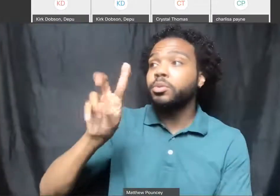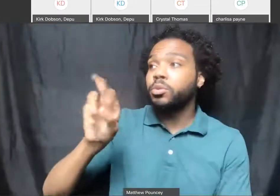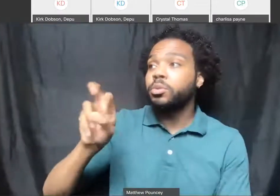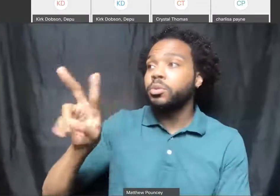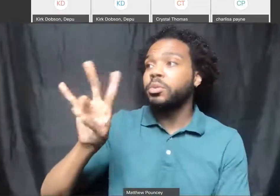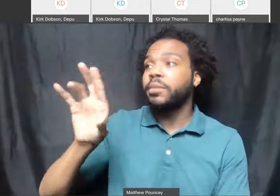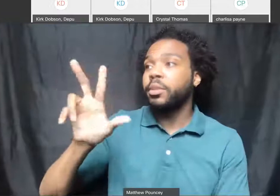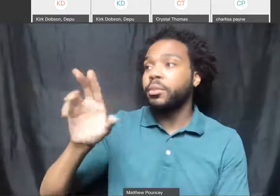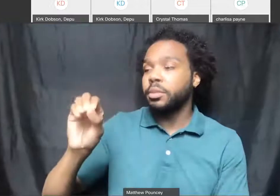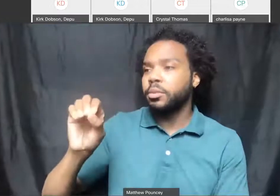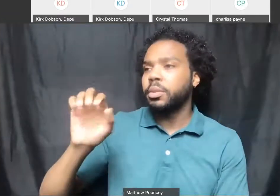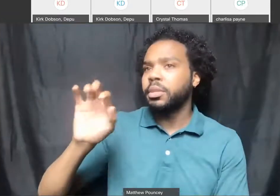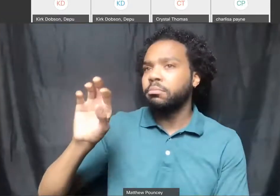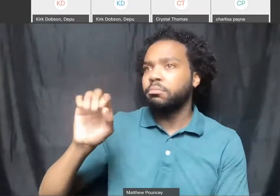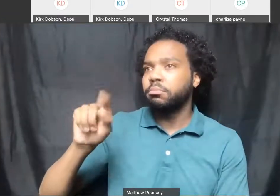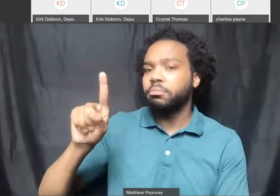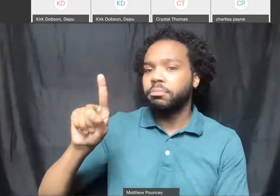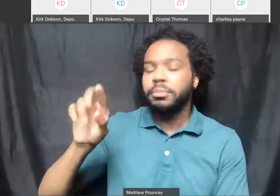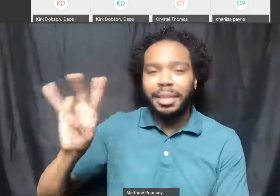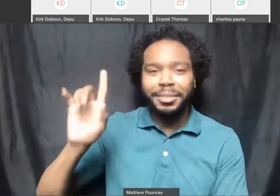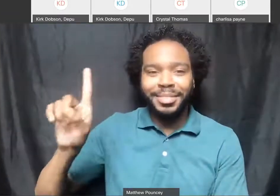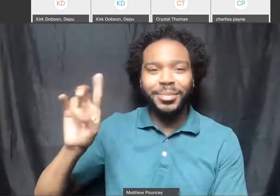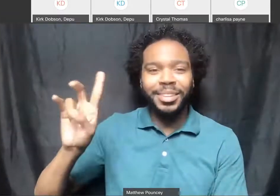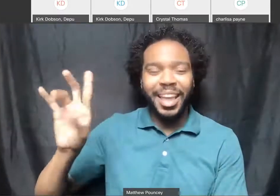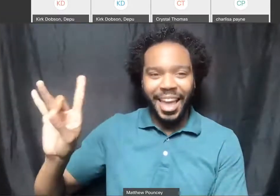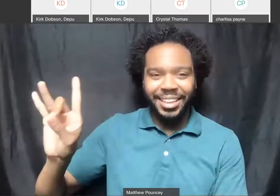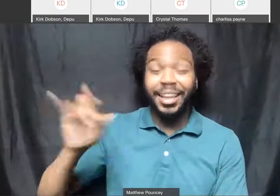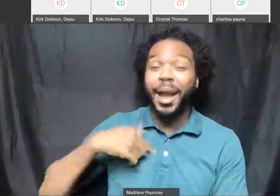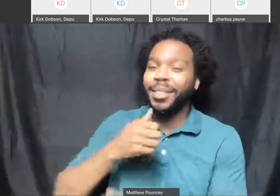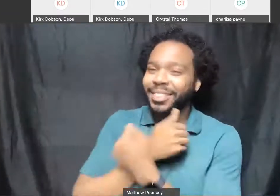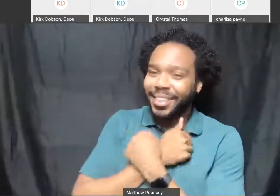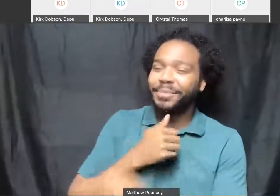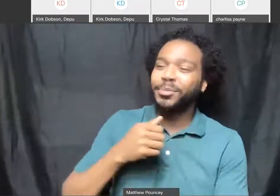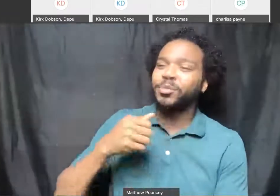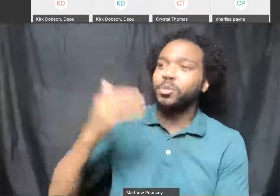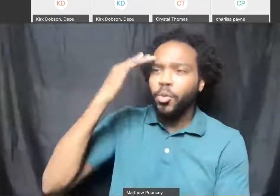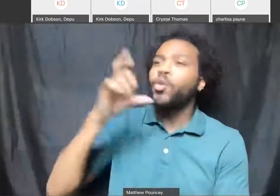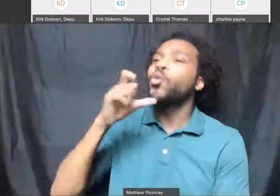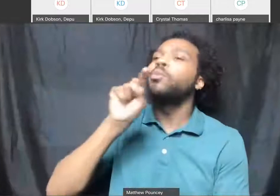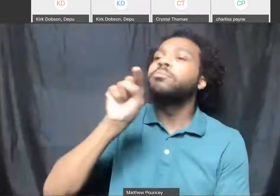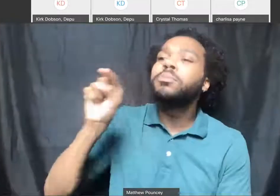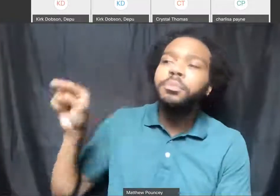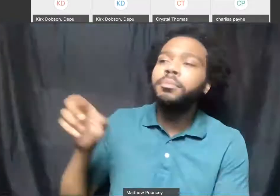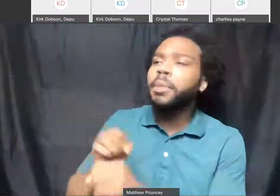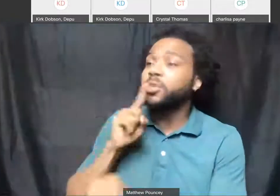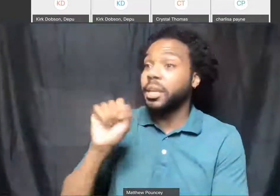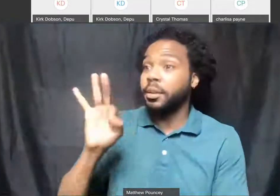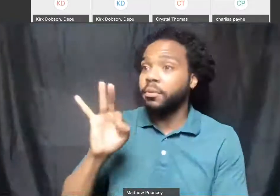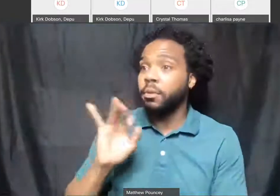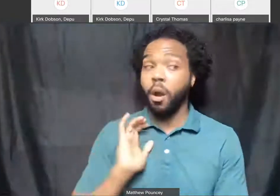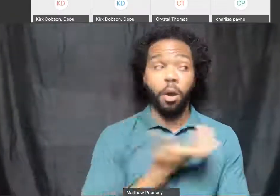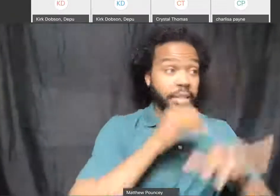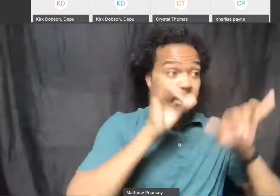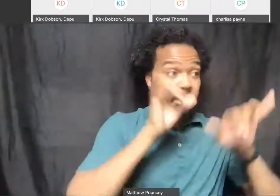202-730-1618. I would love to, know who they are so that if it's a glitch within our system, that we can